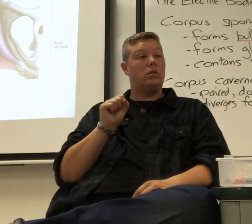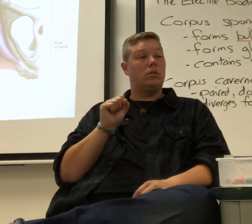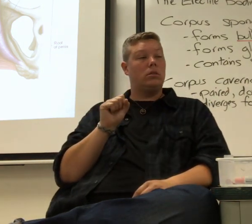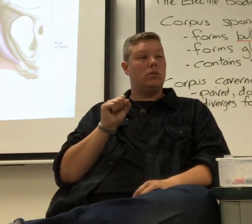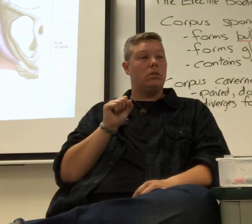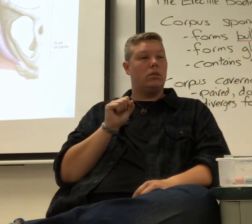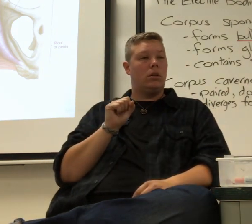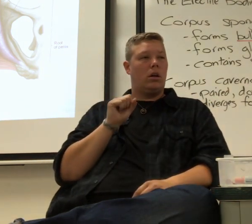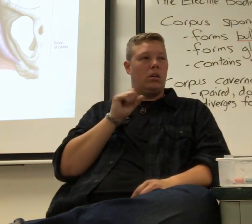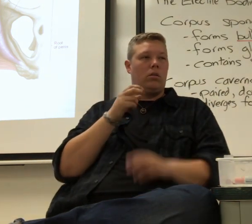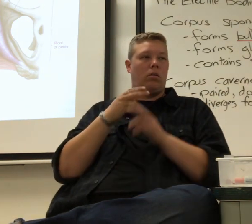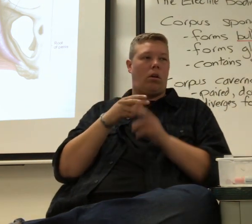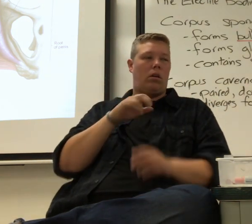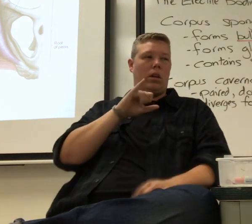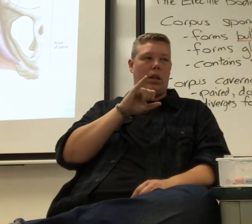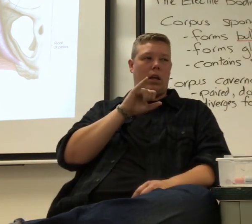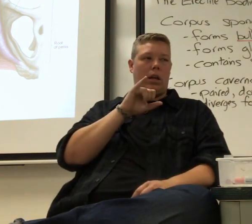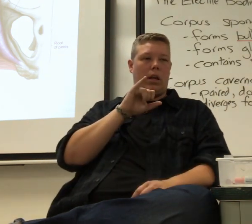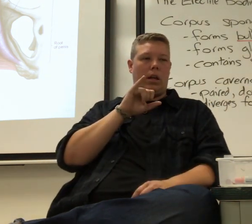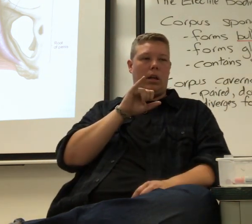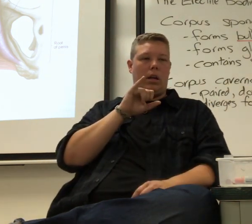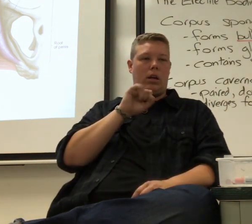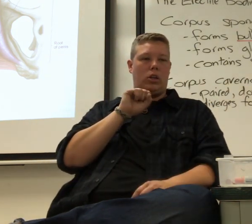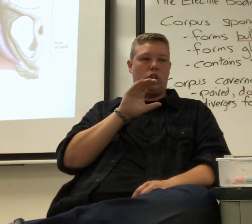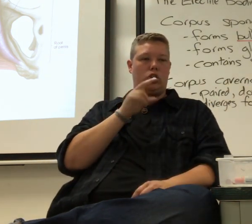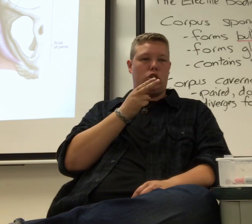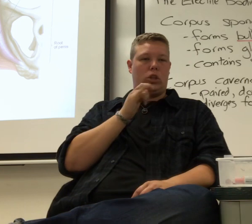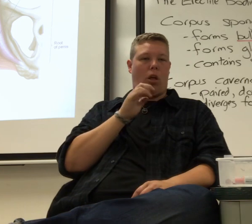are the ischiocavernosus.